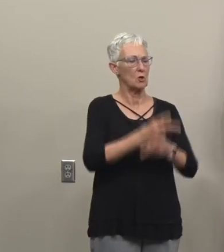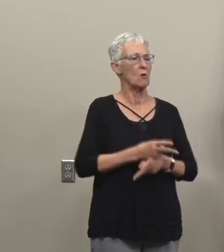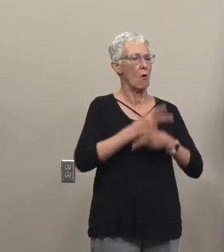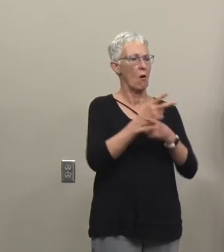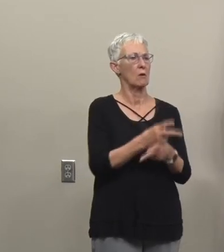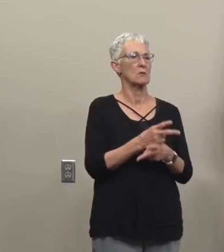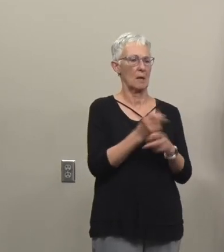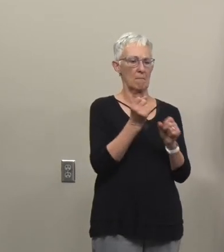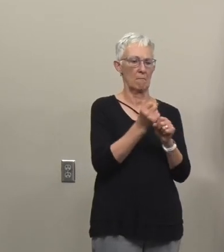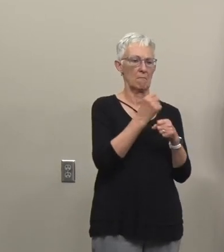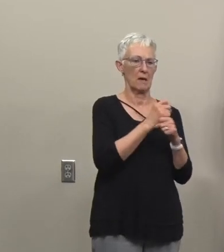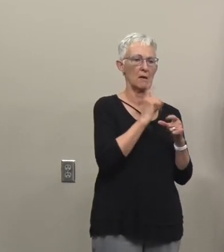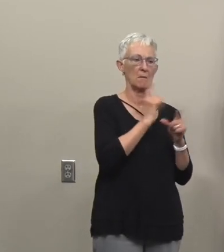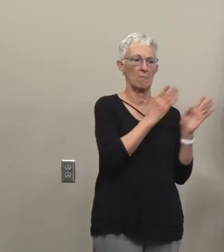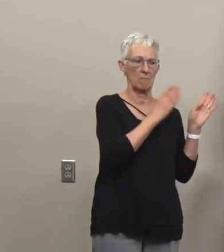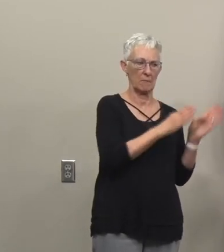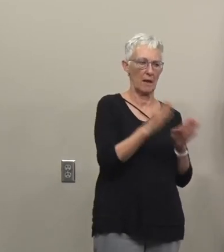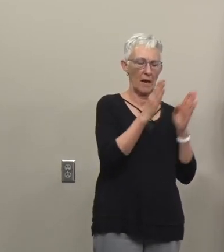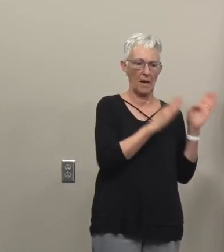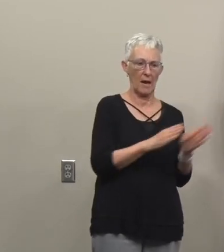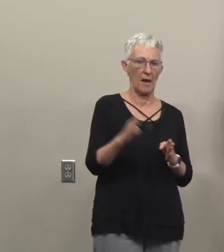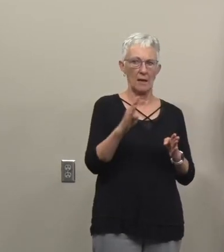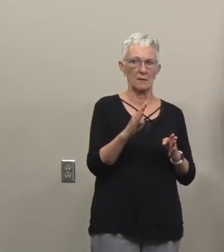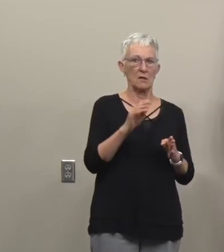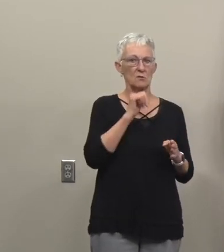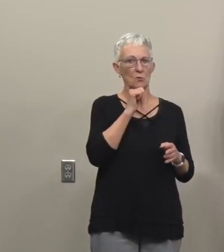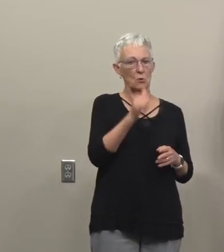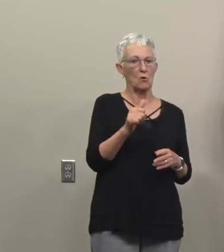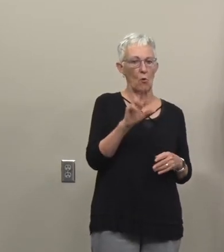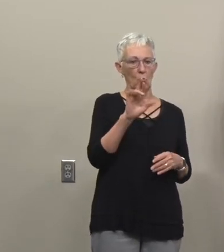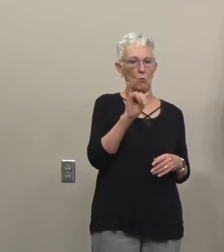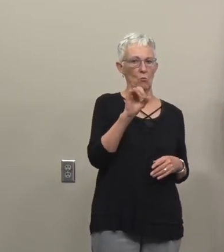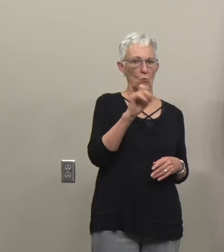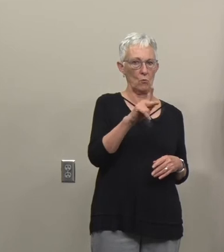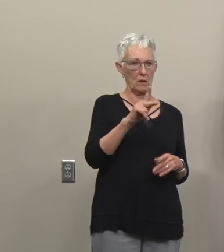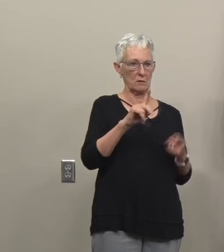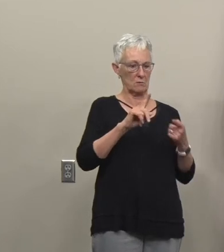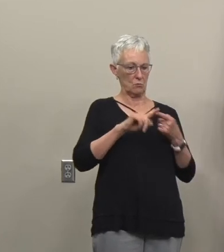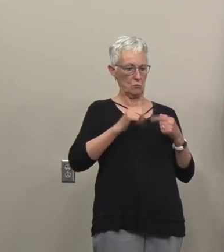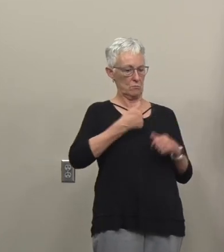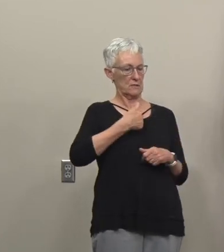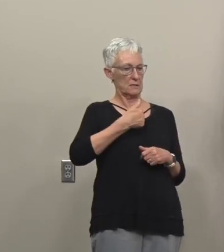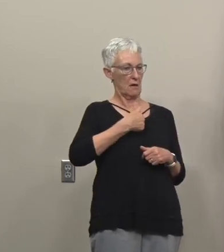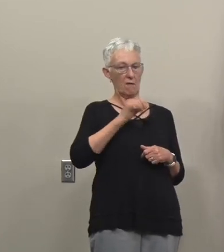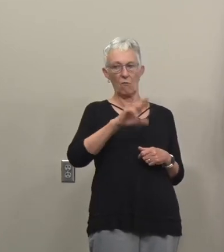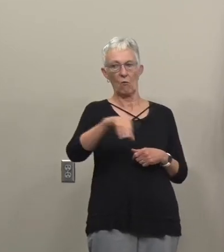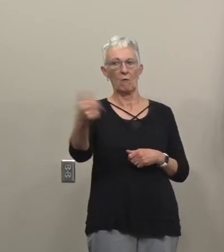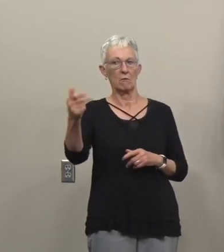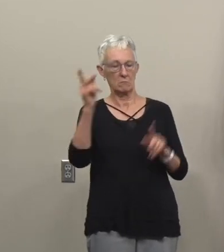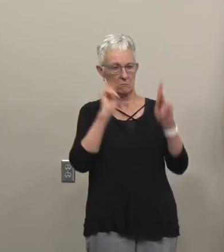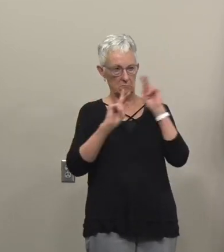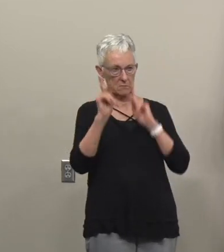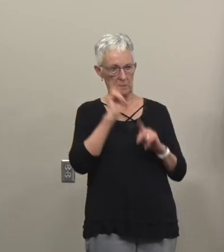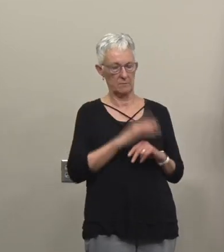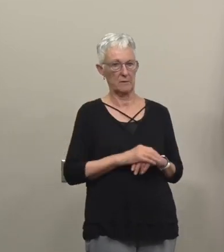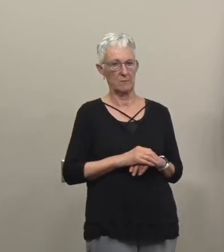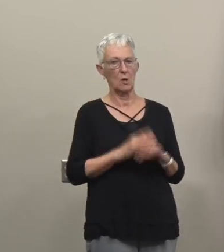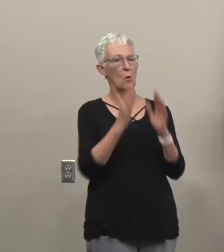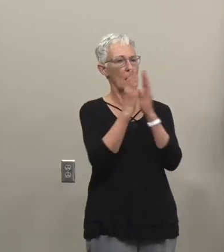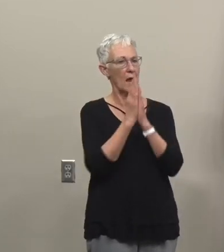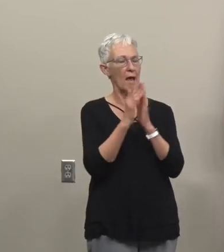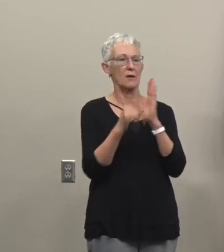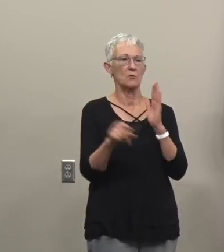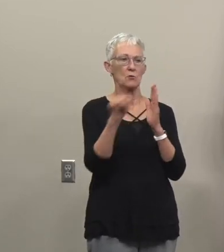to mark the holiday without putting ourselves or others at risk during the pandemic. They ask that you participate with your own